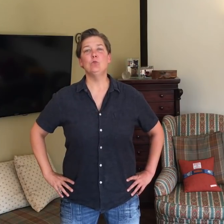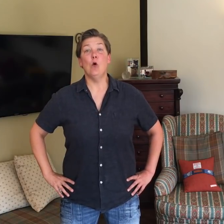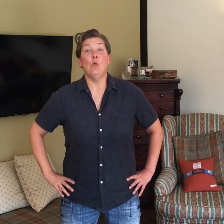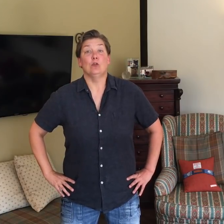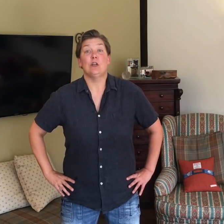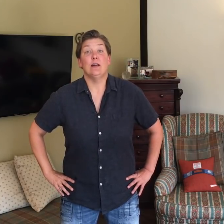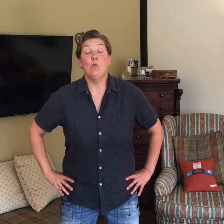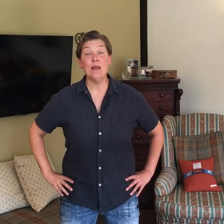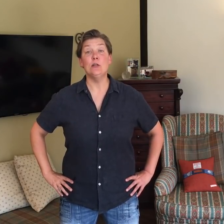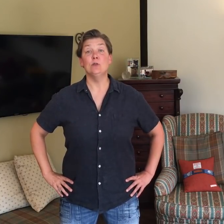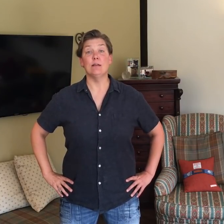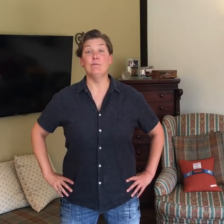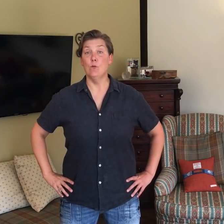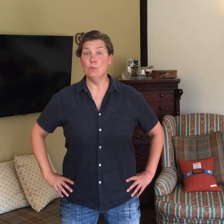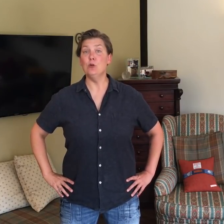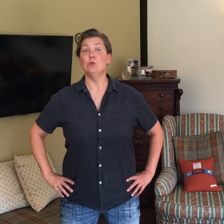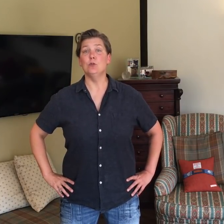What sign are we using for bruised?